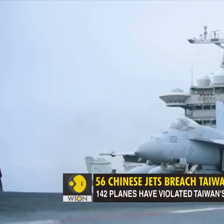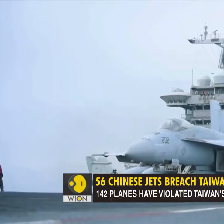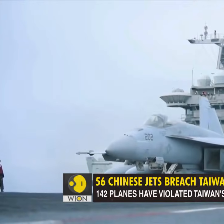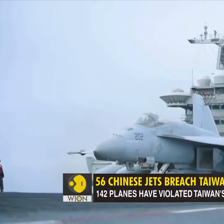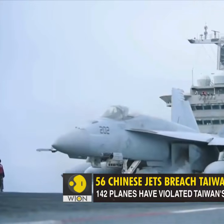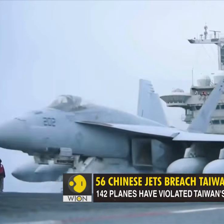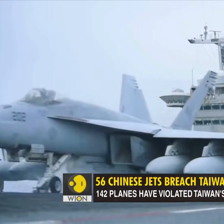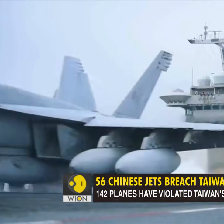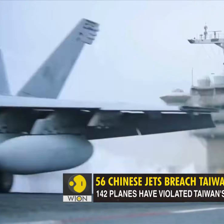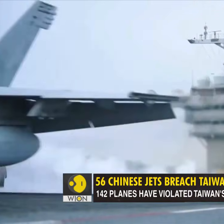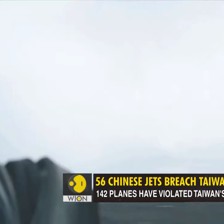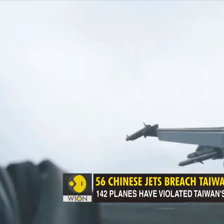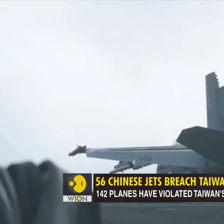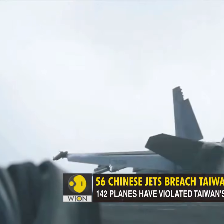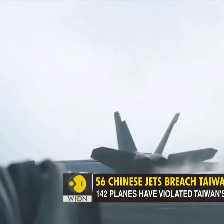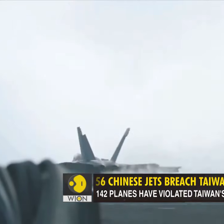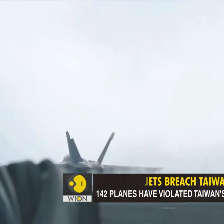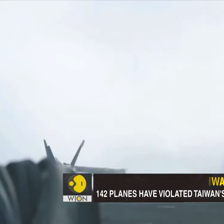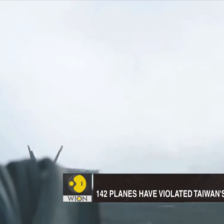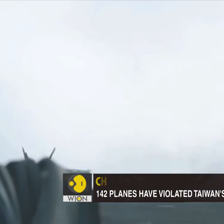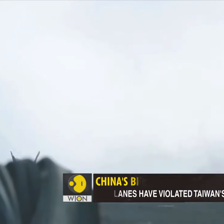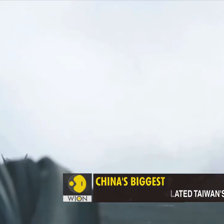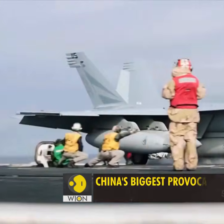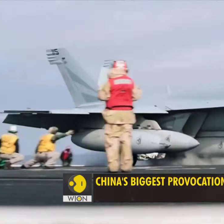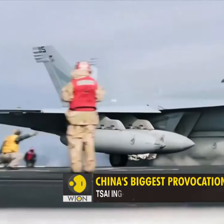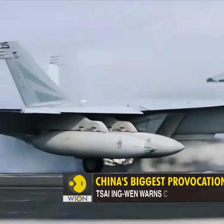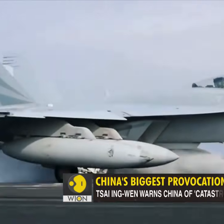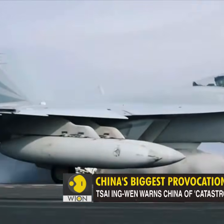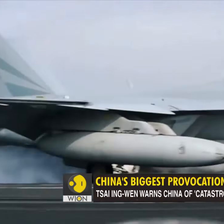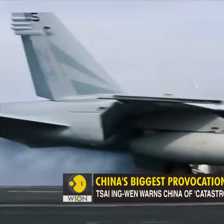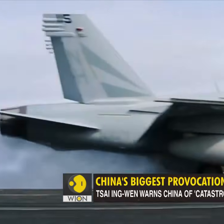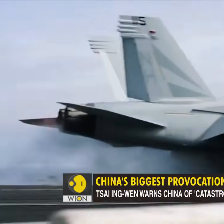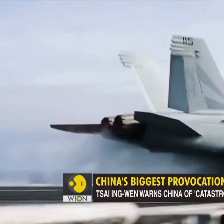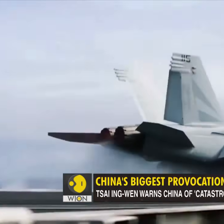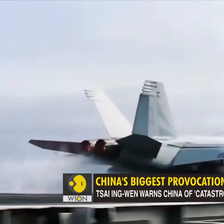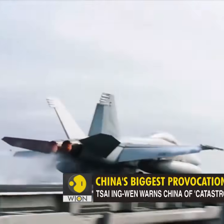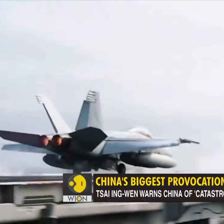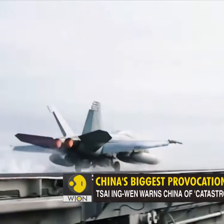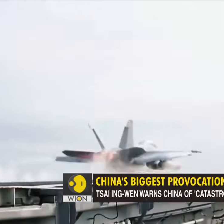when China attacks Taiwan? Only